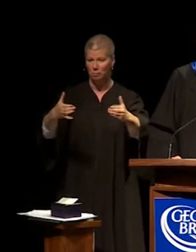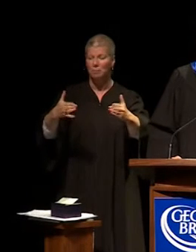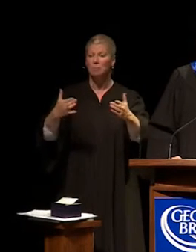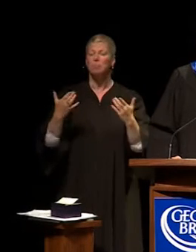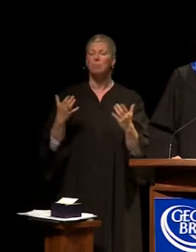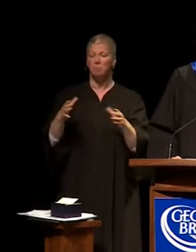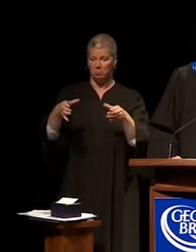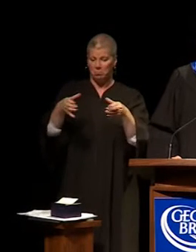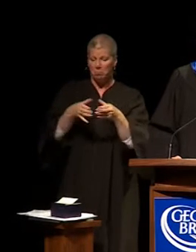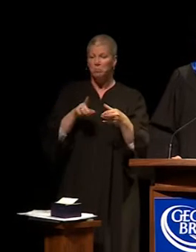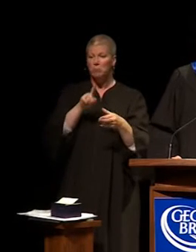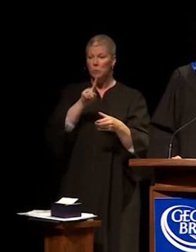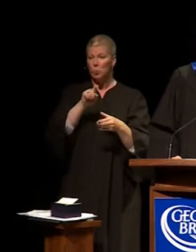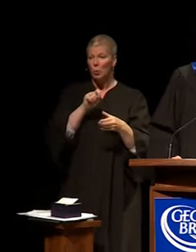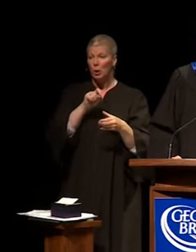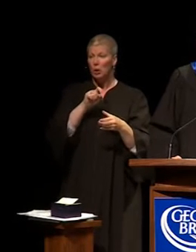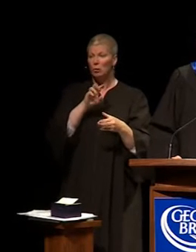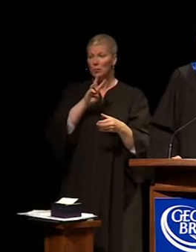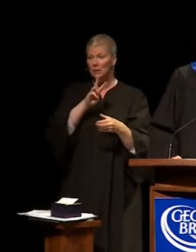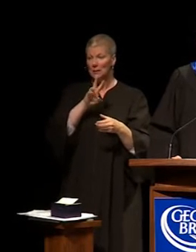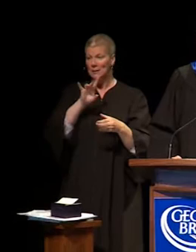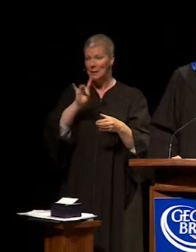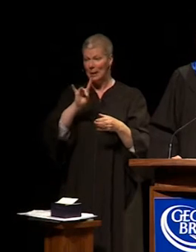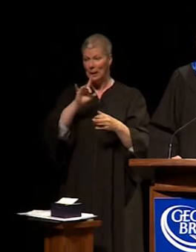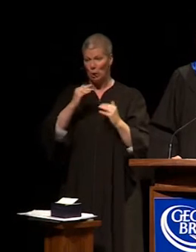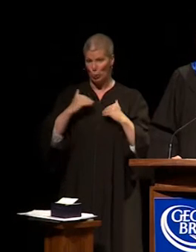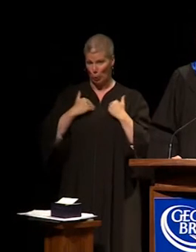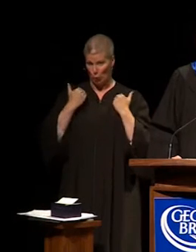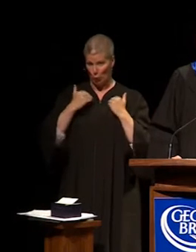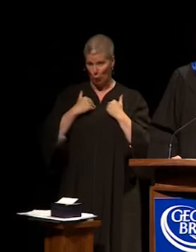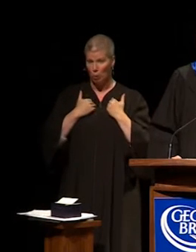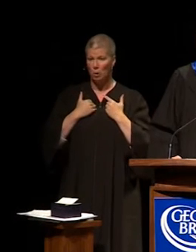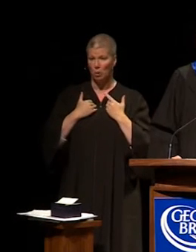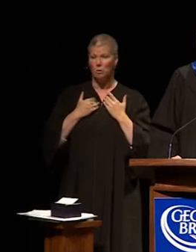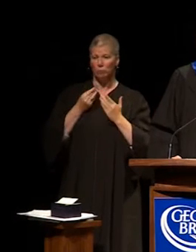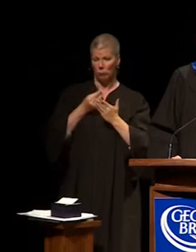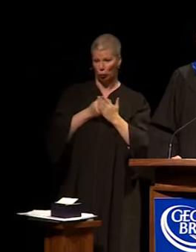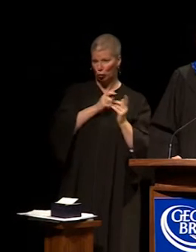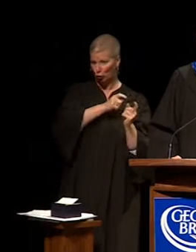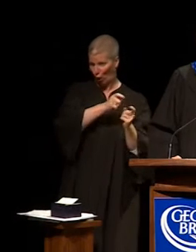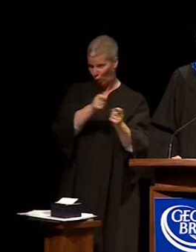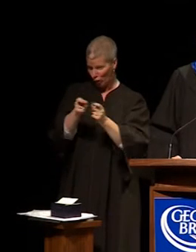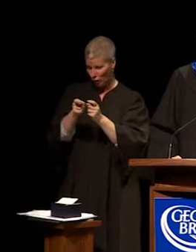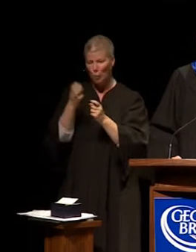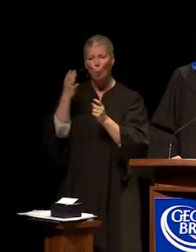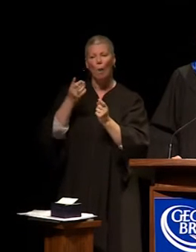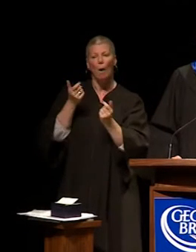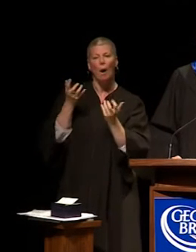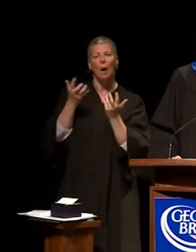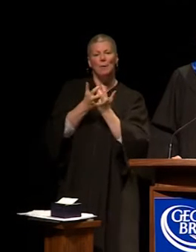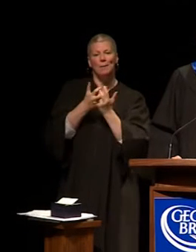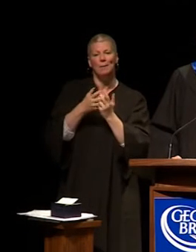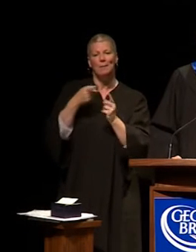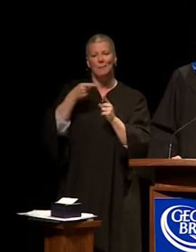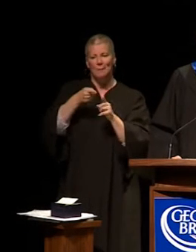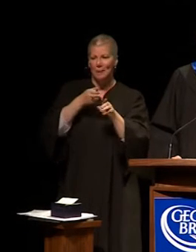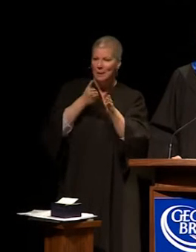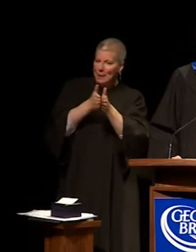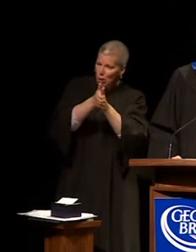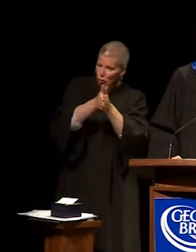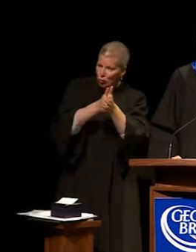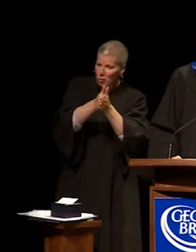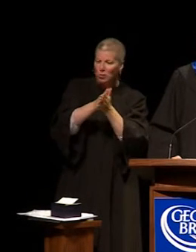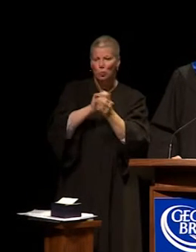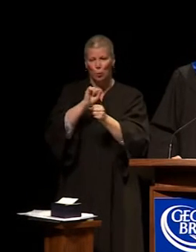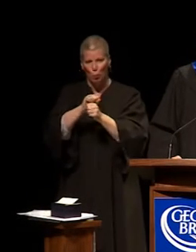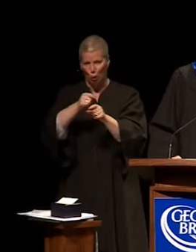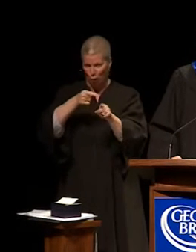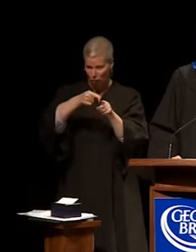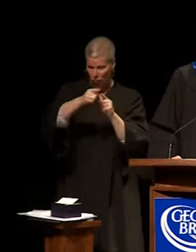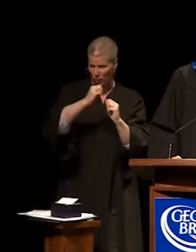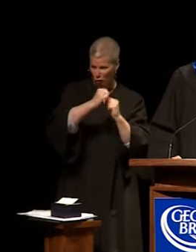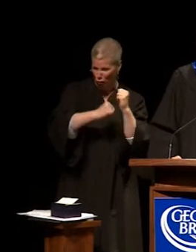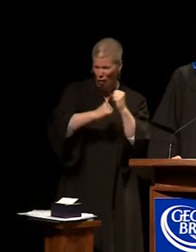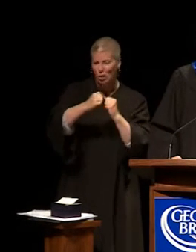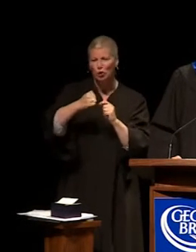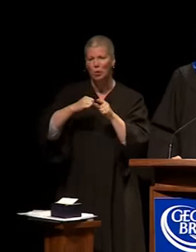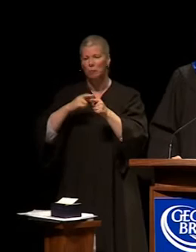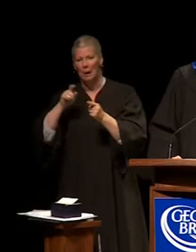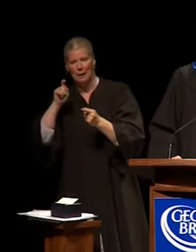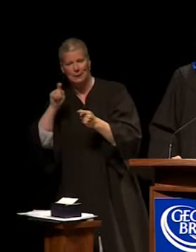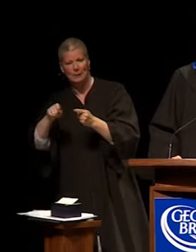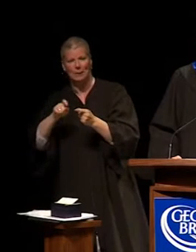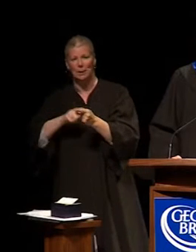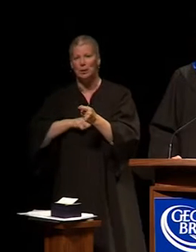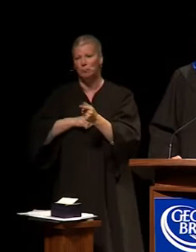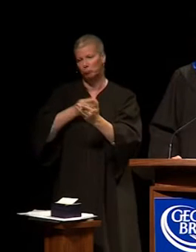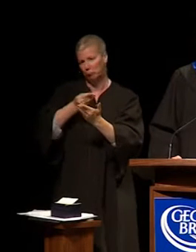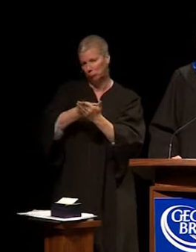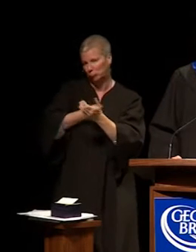168 youth received scholarships because they met the criteria of keen interest in construction and were in need of financial